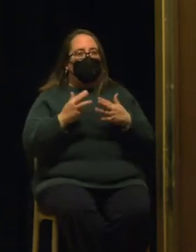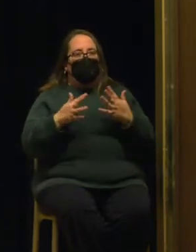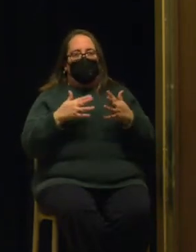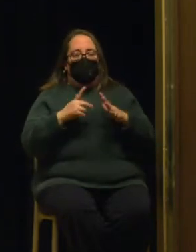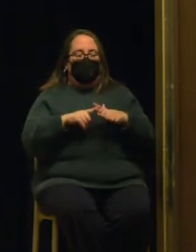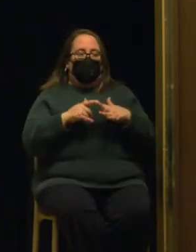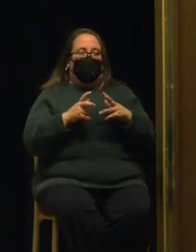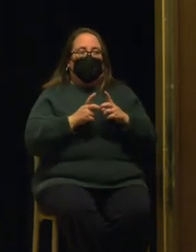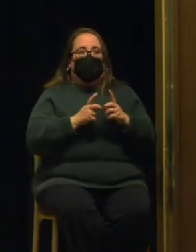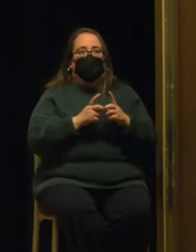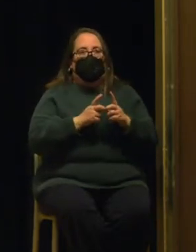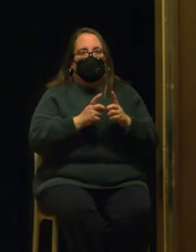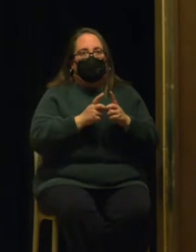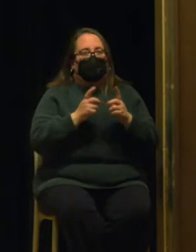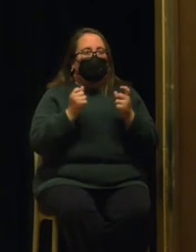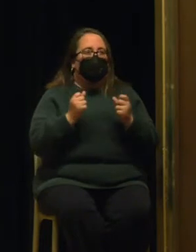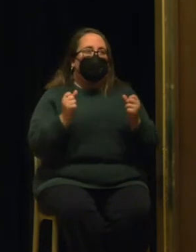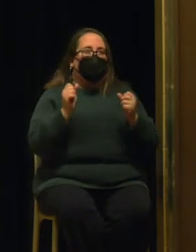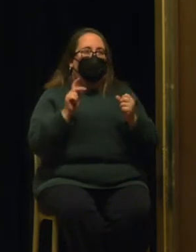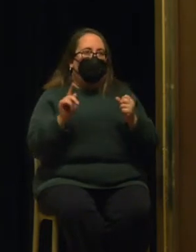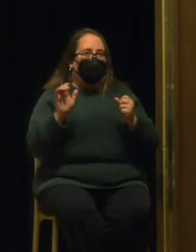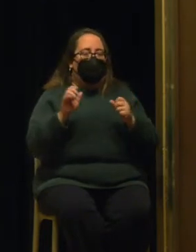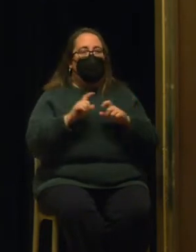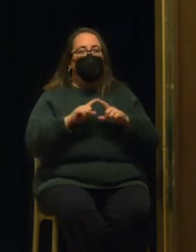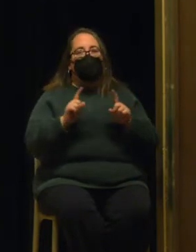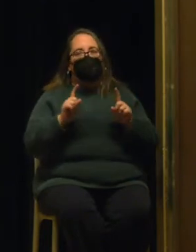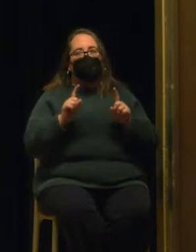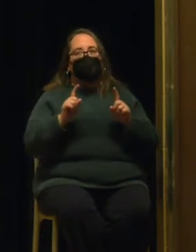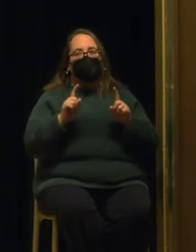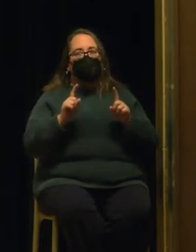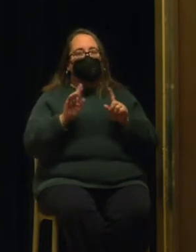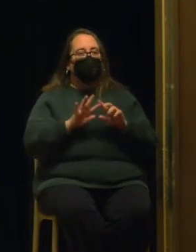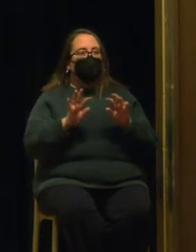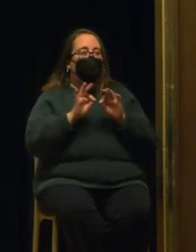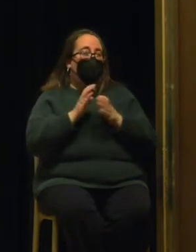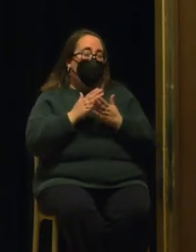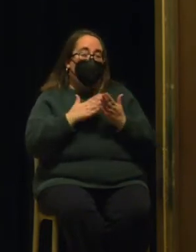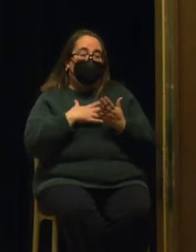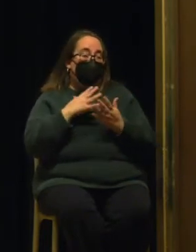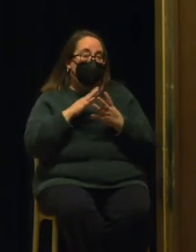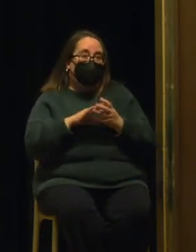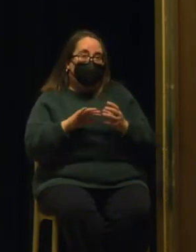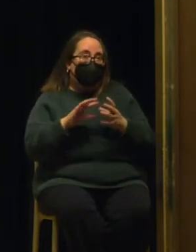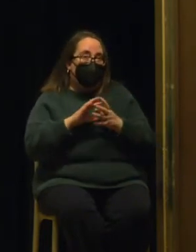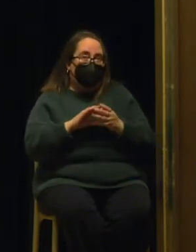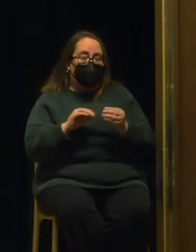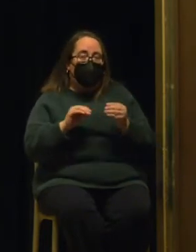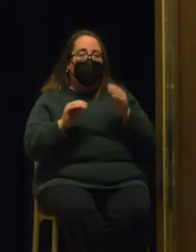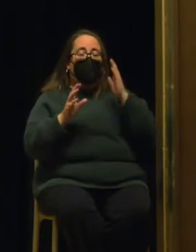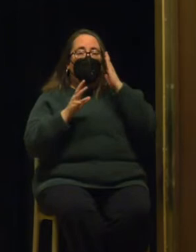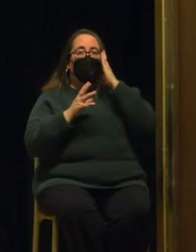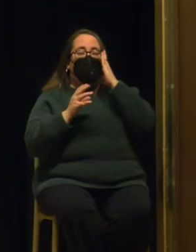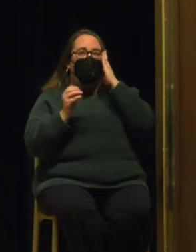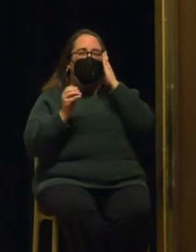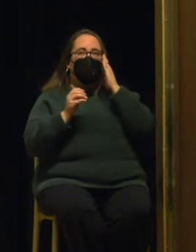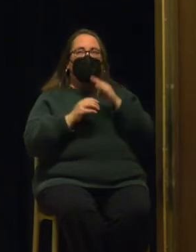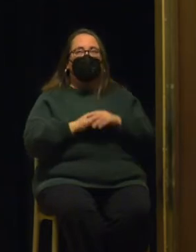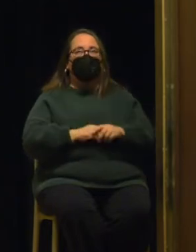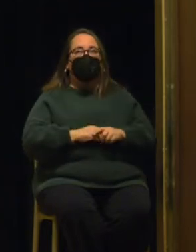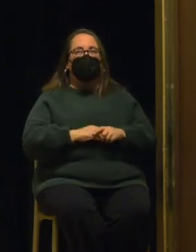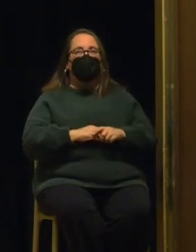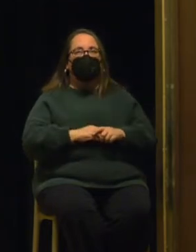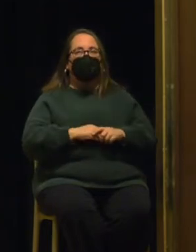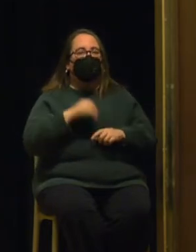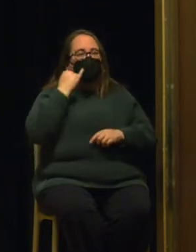started dating out publicly. But it was an important part of my story. Yeah. And, you know, if I